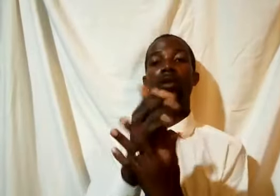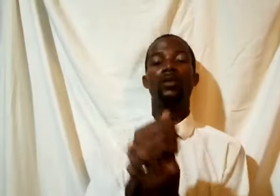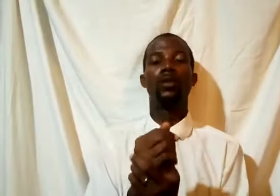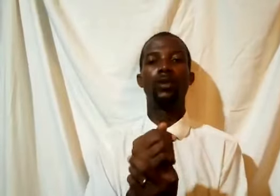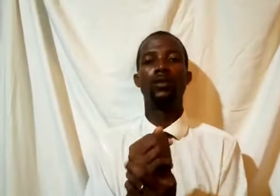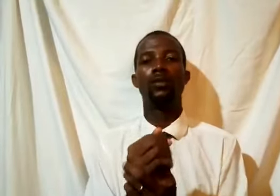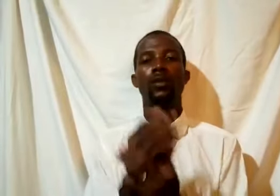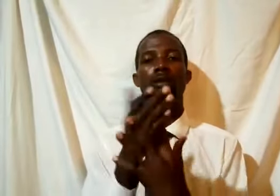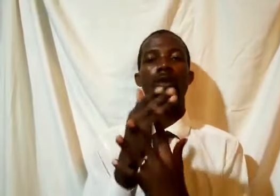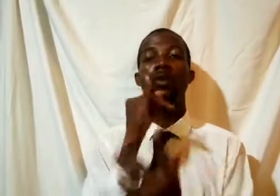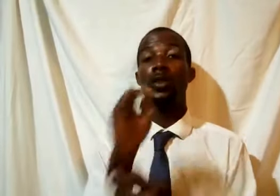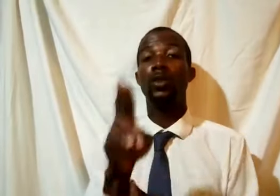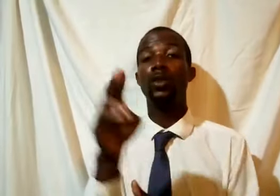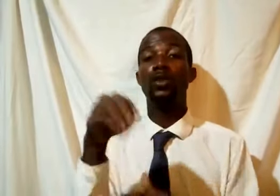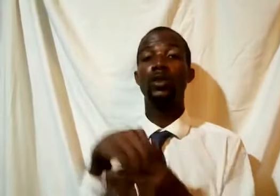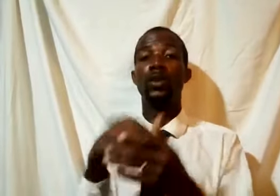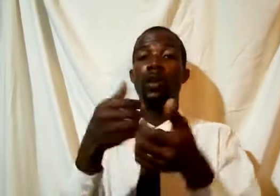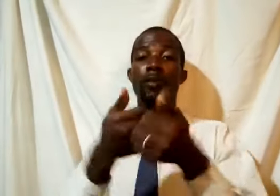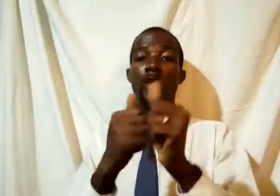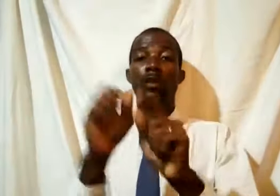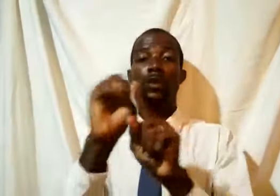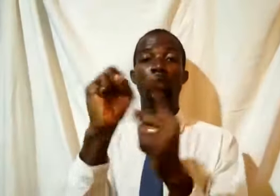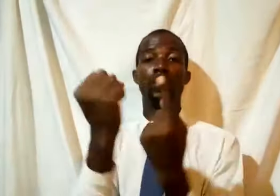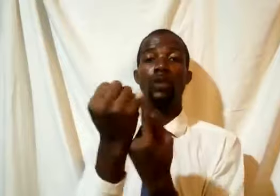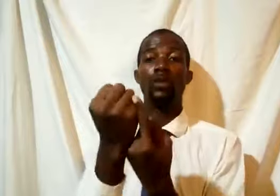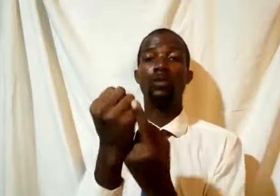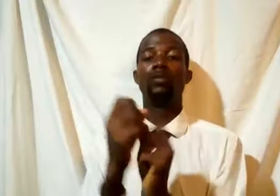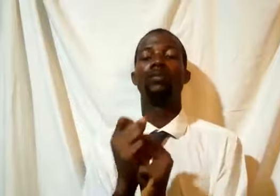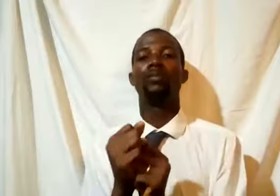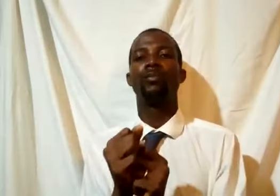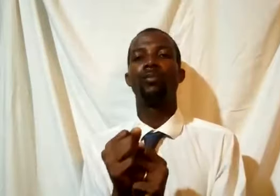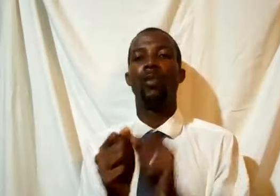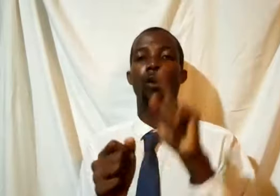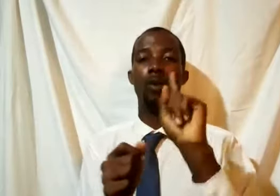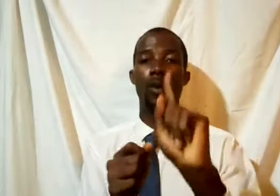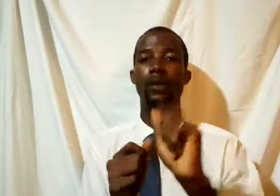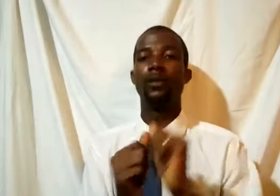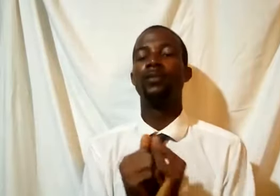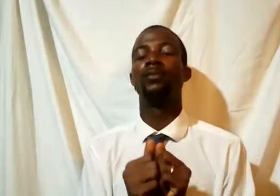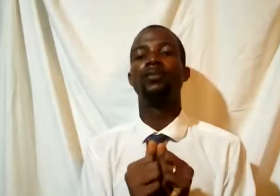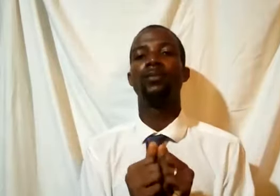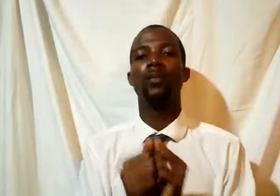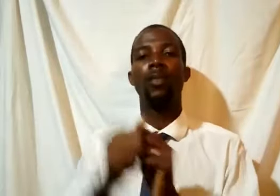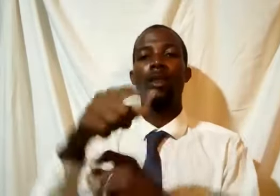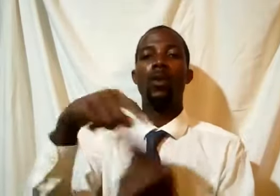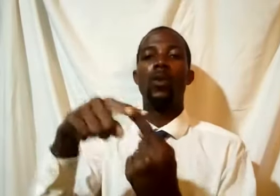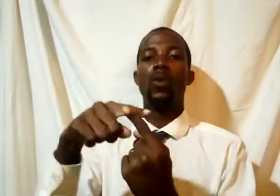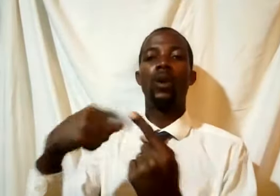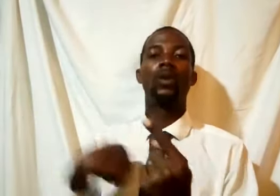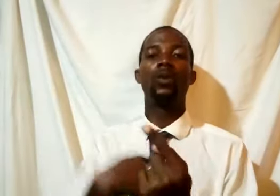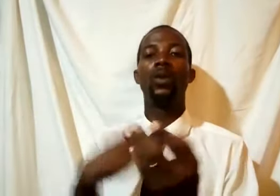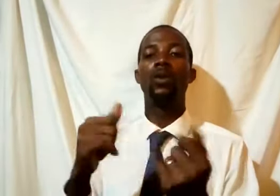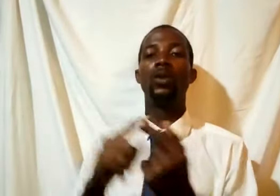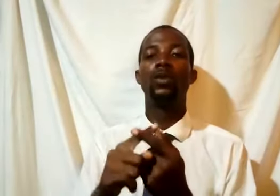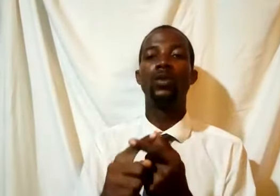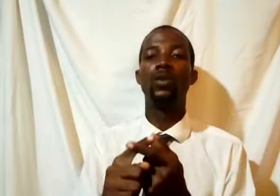Between is used in the following situations. 1, when we want to say which people or things are